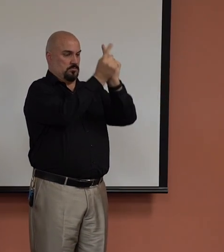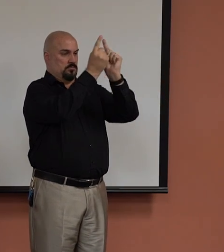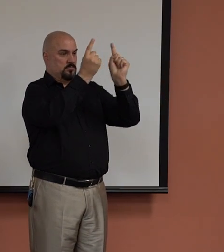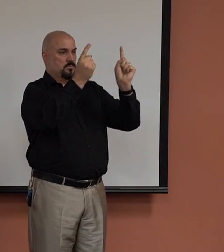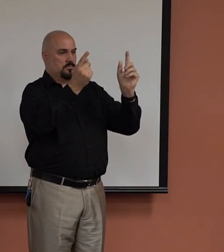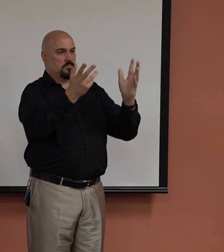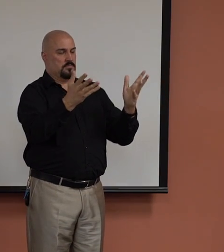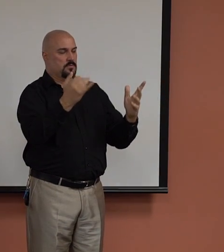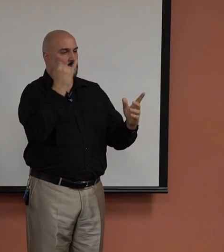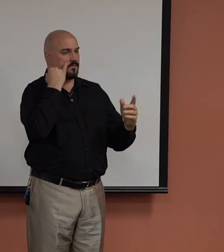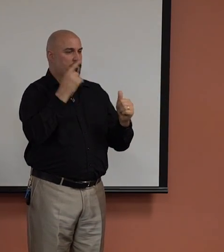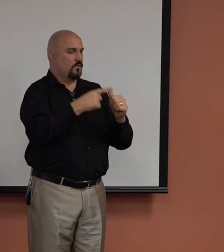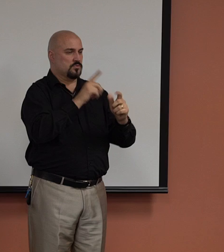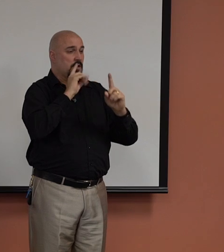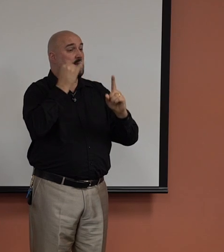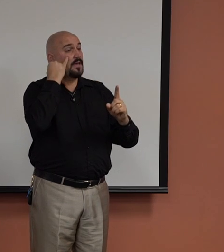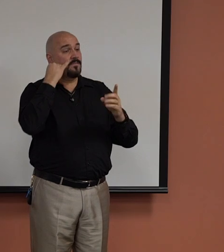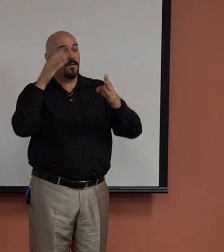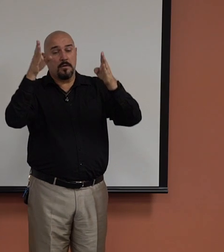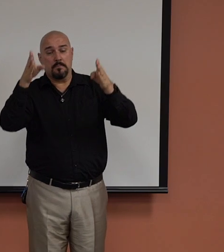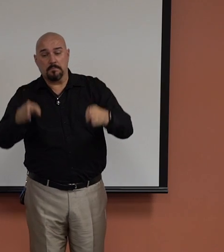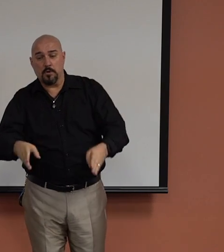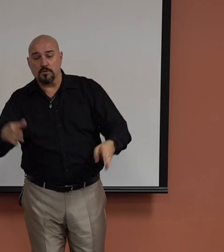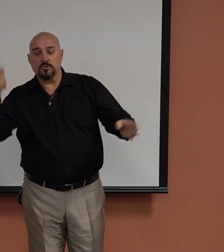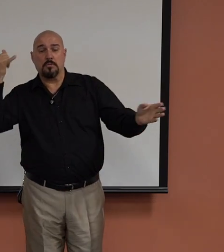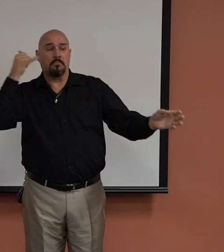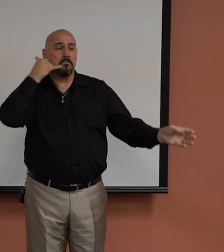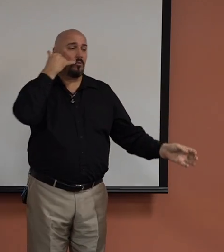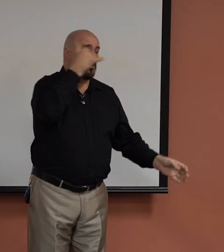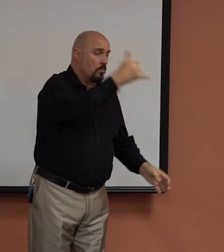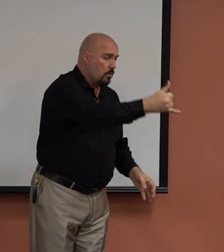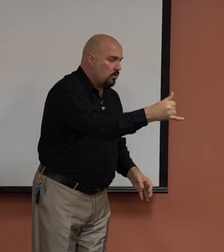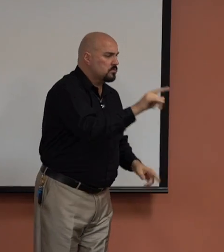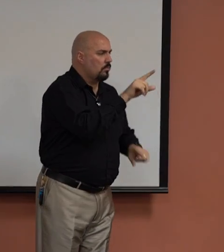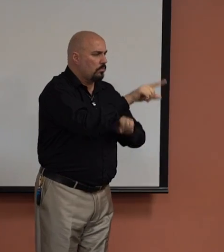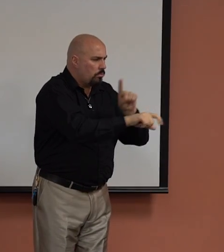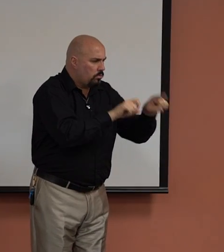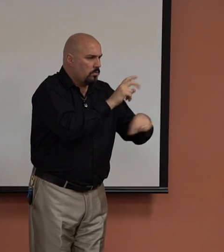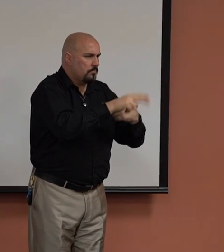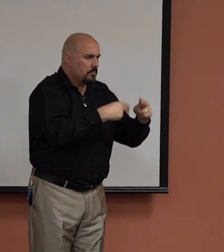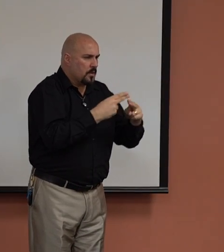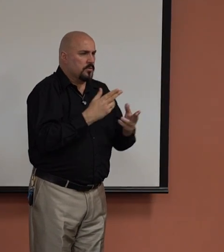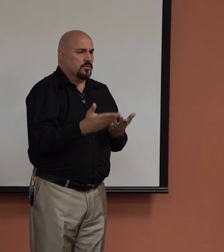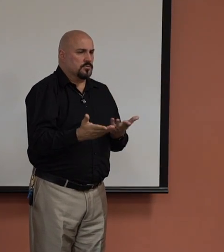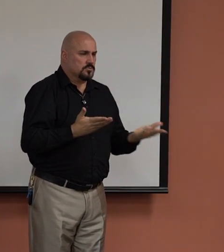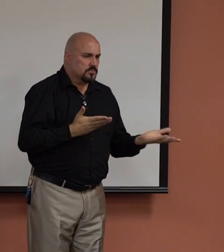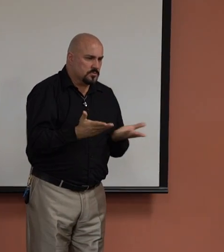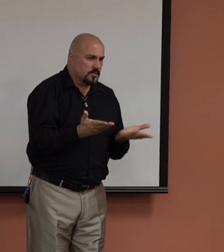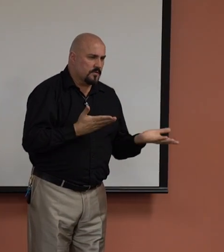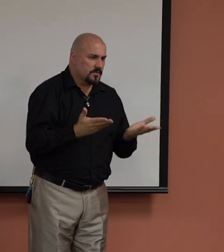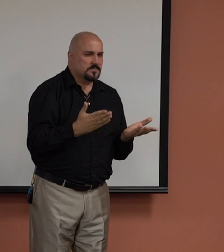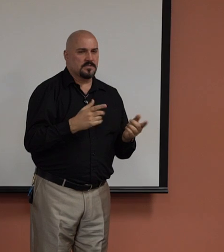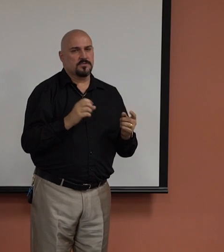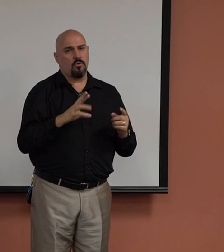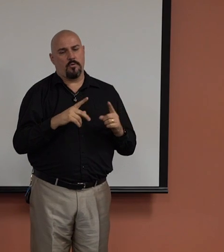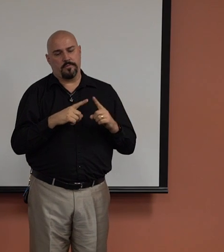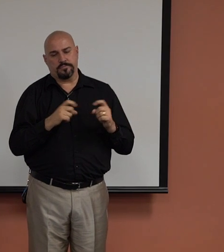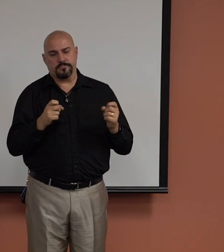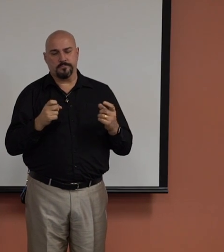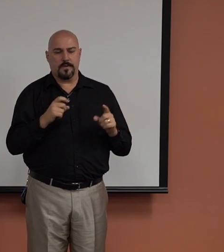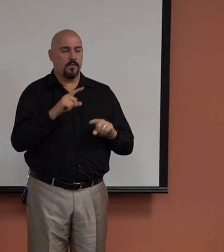when somebody calls on the phone and wants to know about services or has questions to